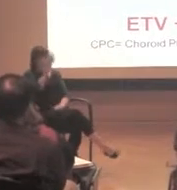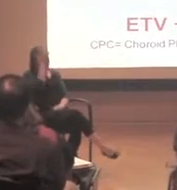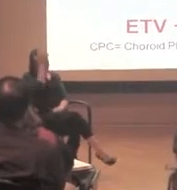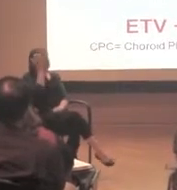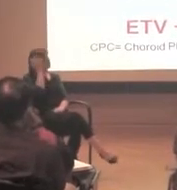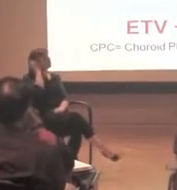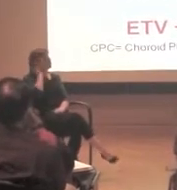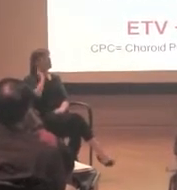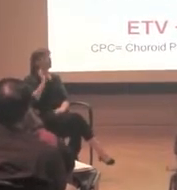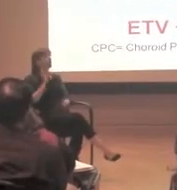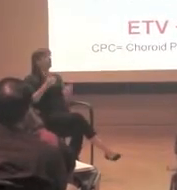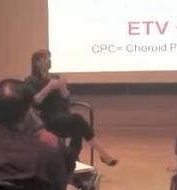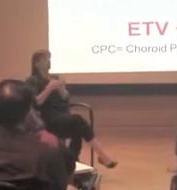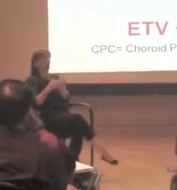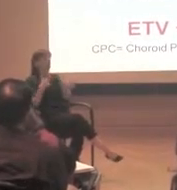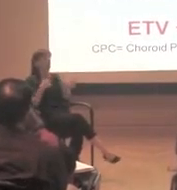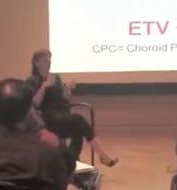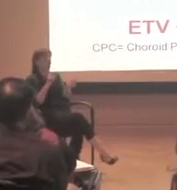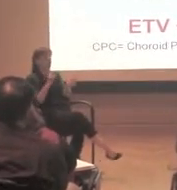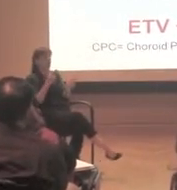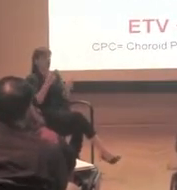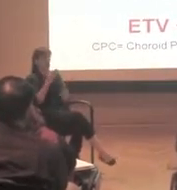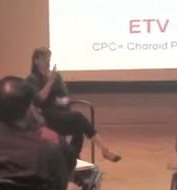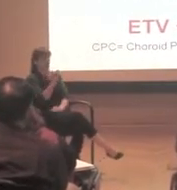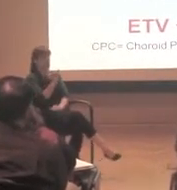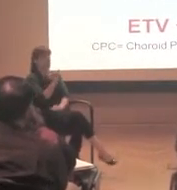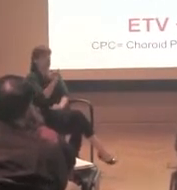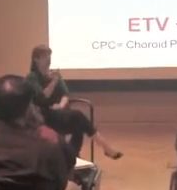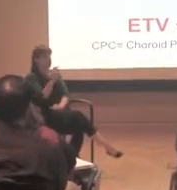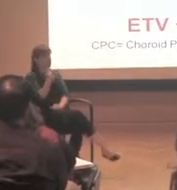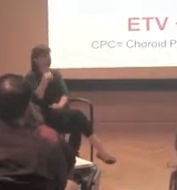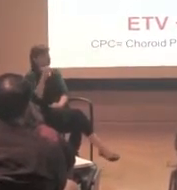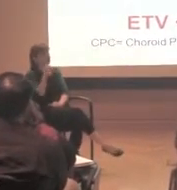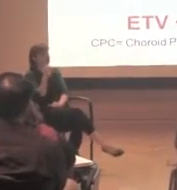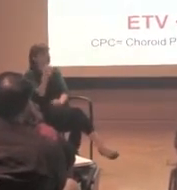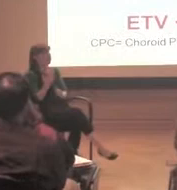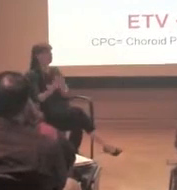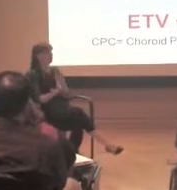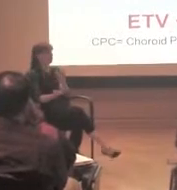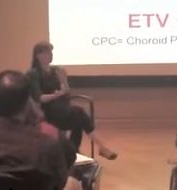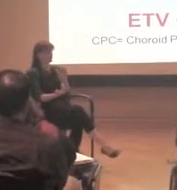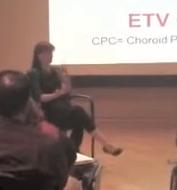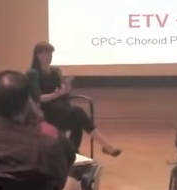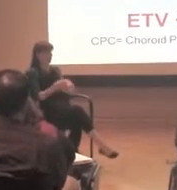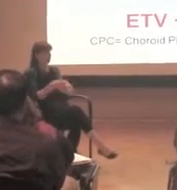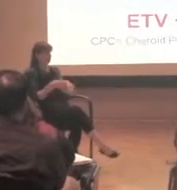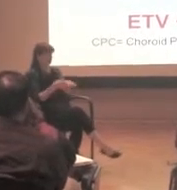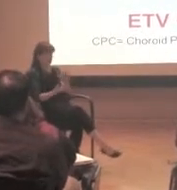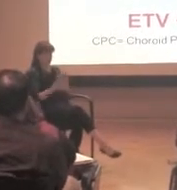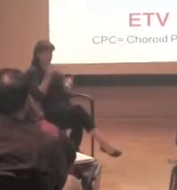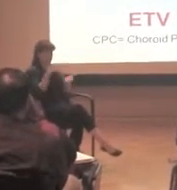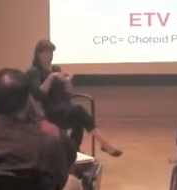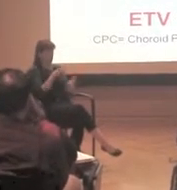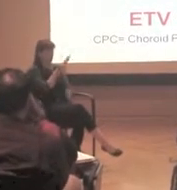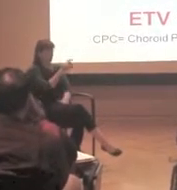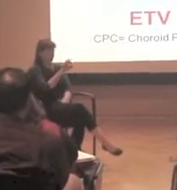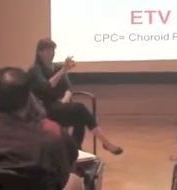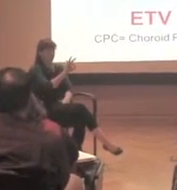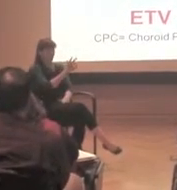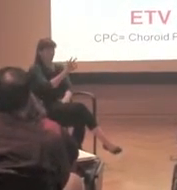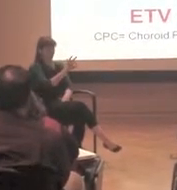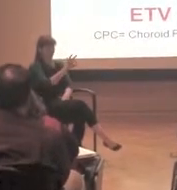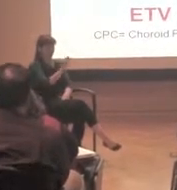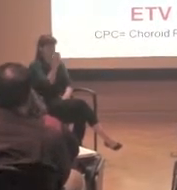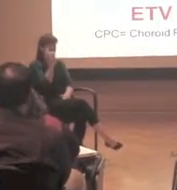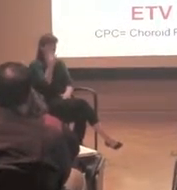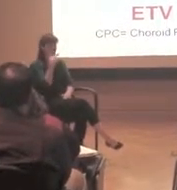Okay, so avoiding the shunt altogether. So there's another new 2009, if I had to give this talk, it's a